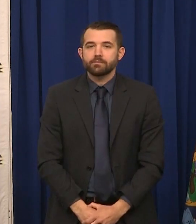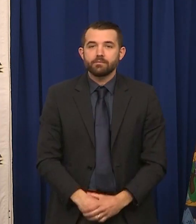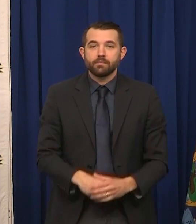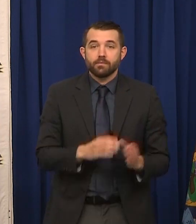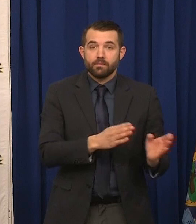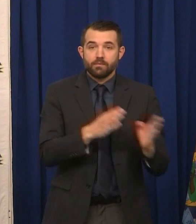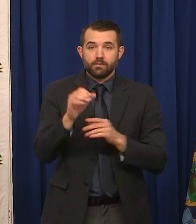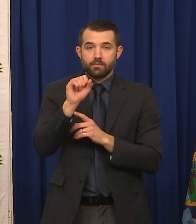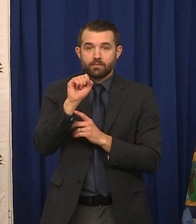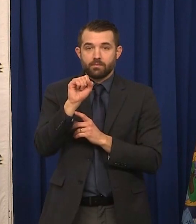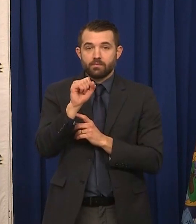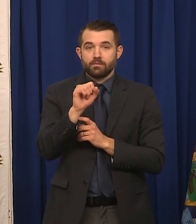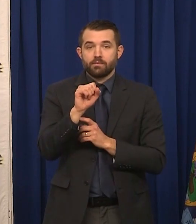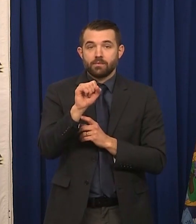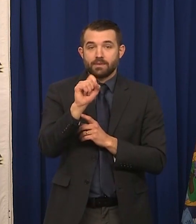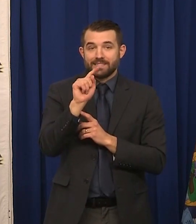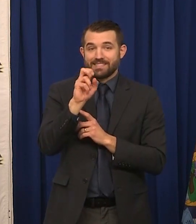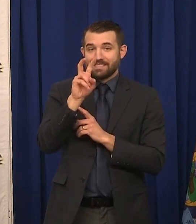Missler. Steve, go ahead.